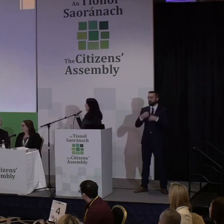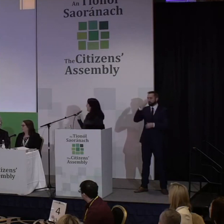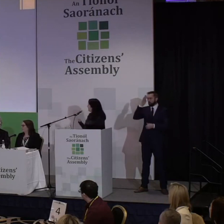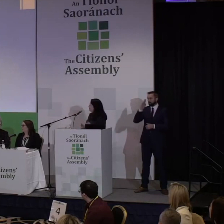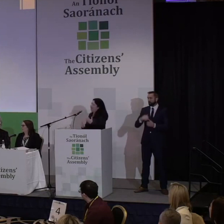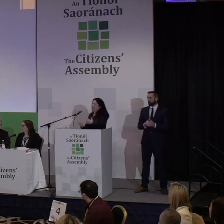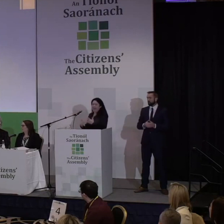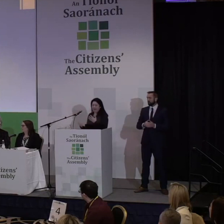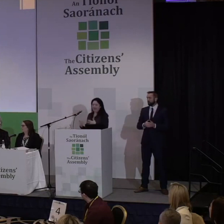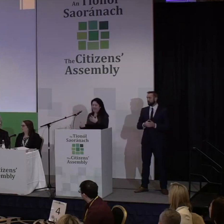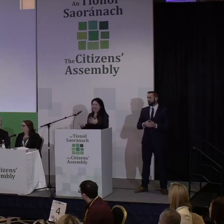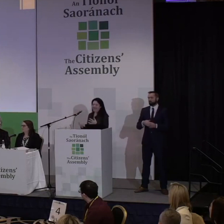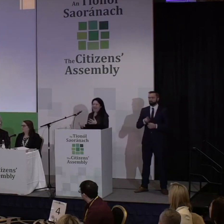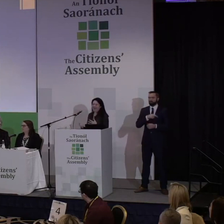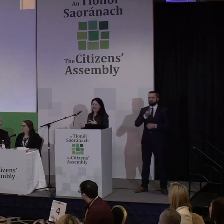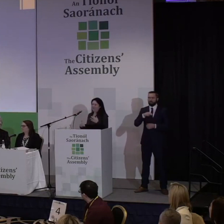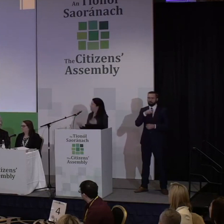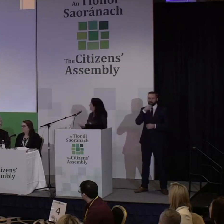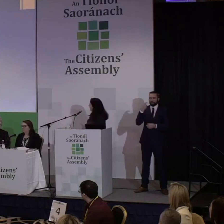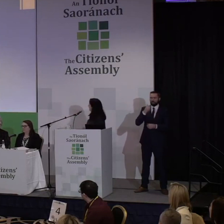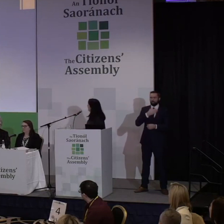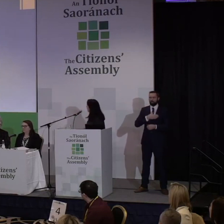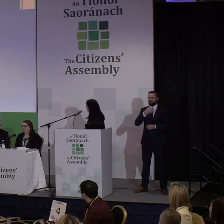you can't say it's particularly a Catholic,